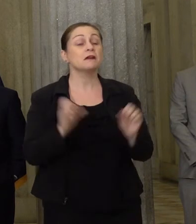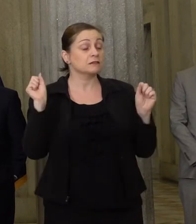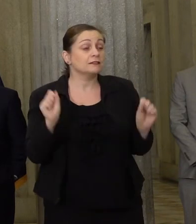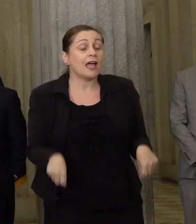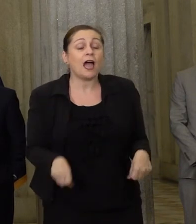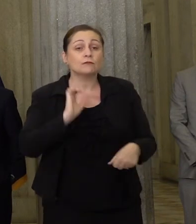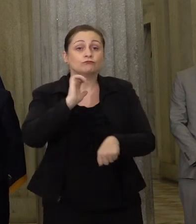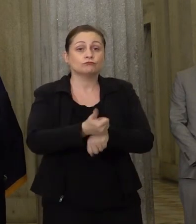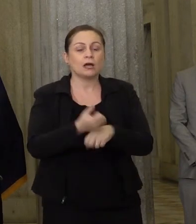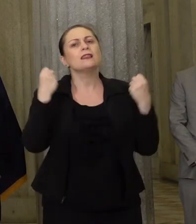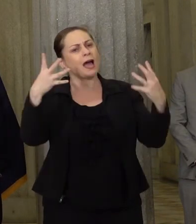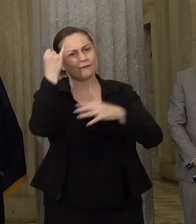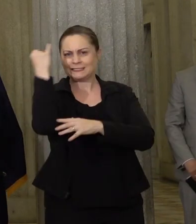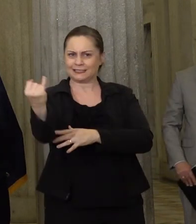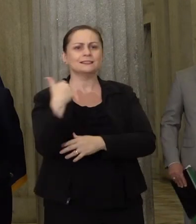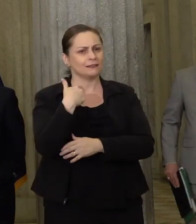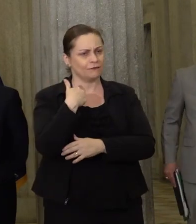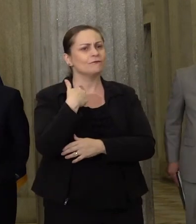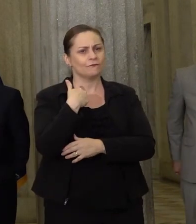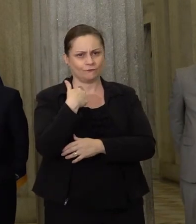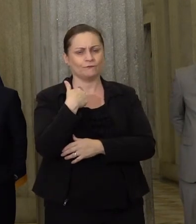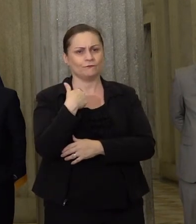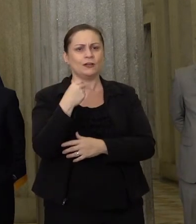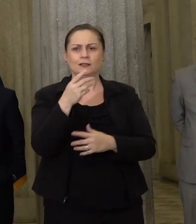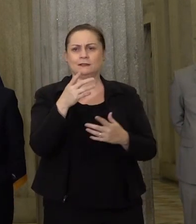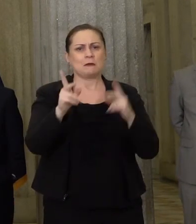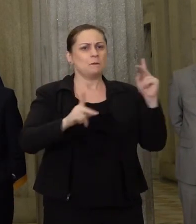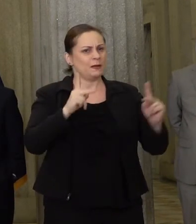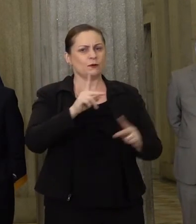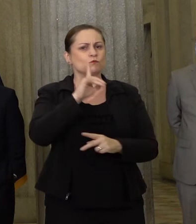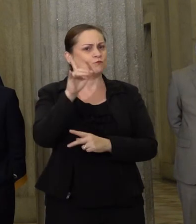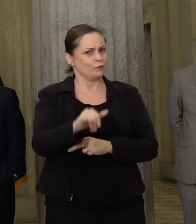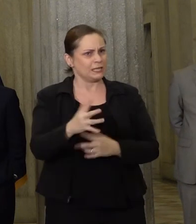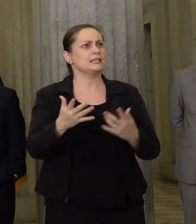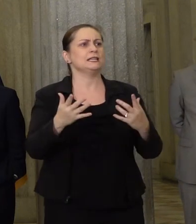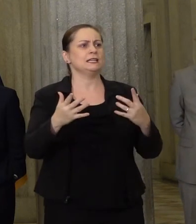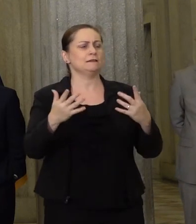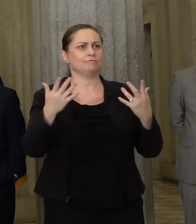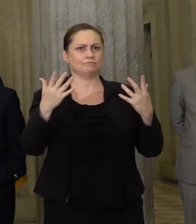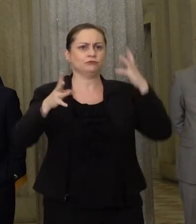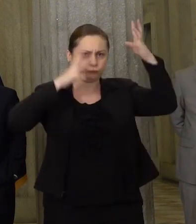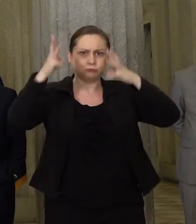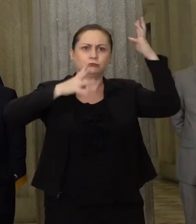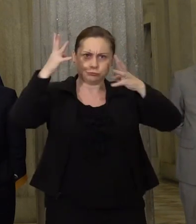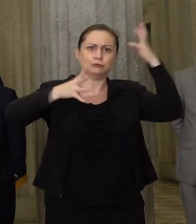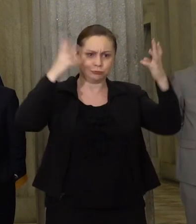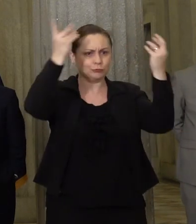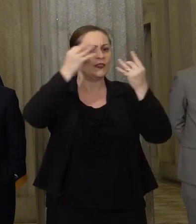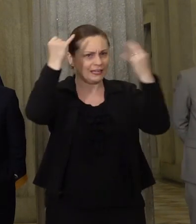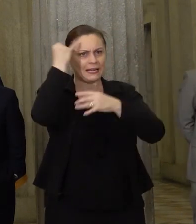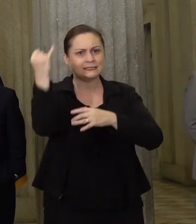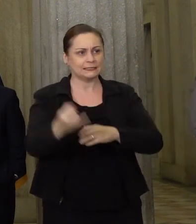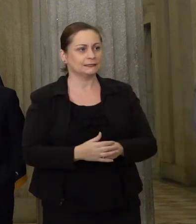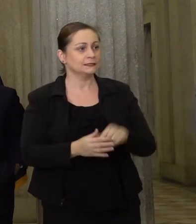done. There are a lot of ideas. We got a lot of very innovative people, and we're learning some ideas from other places as well. Yes, sir. Governor, we